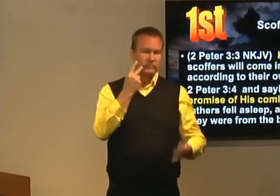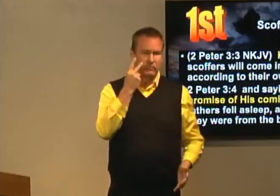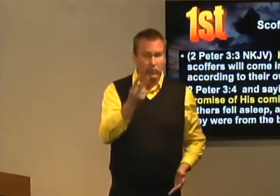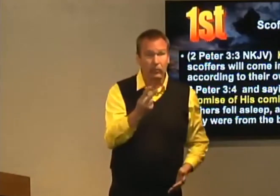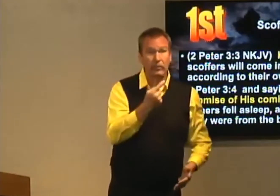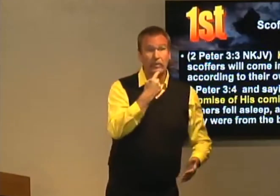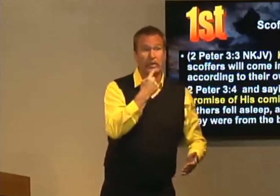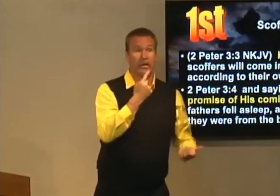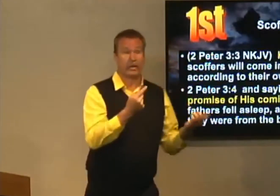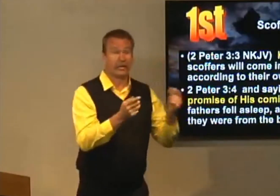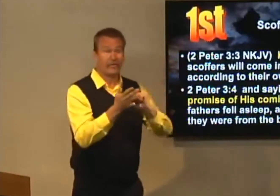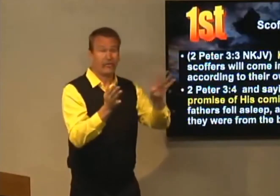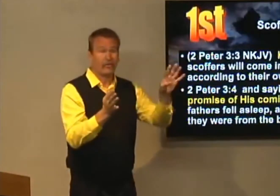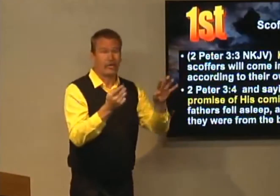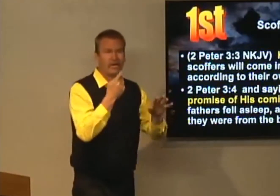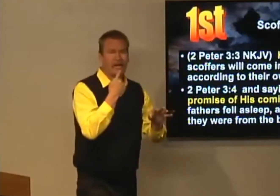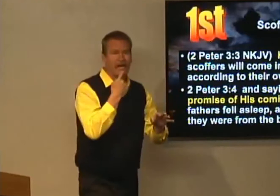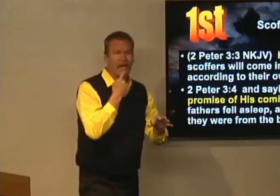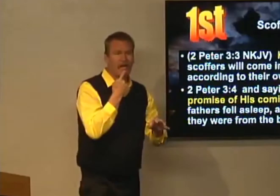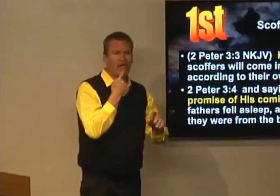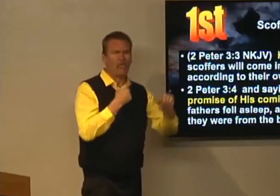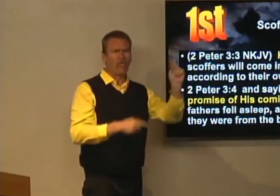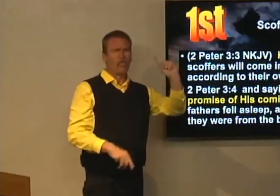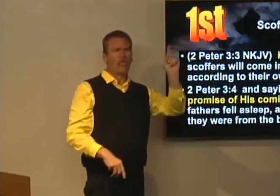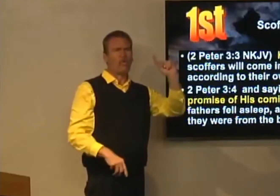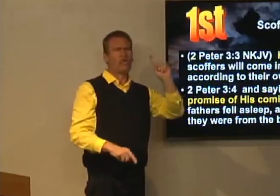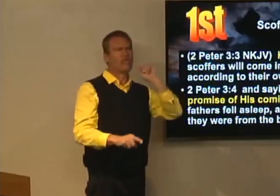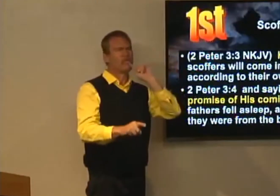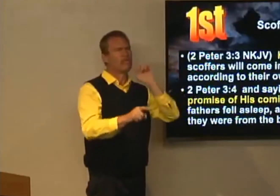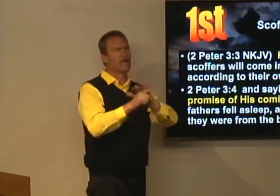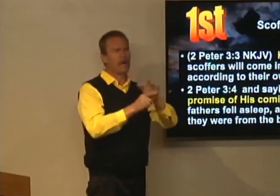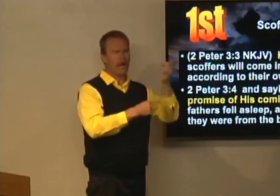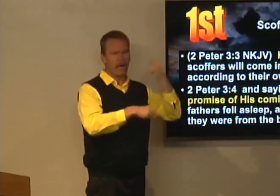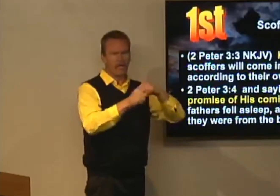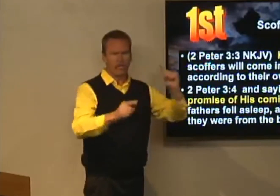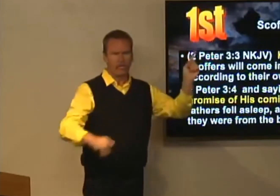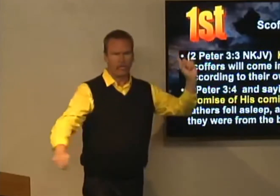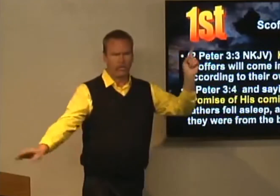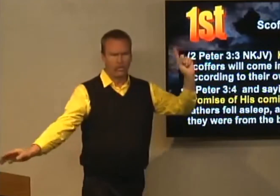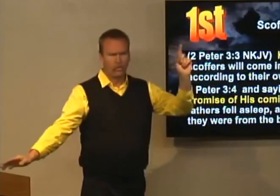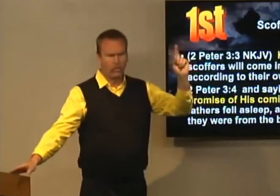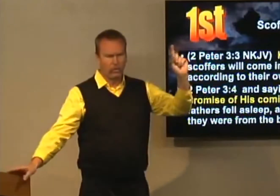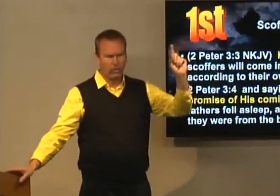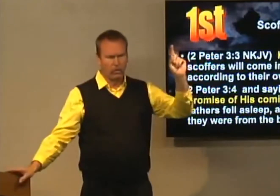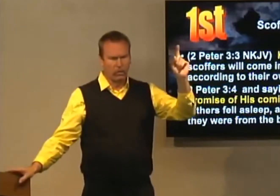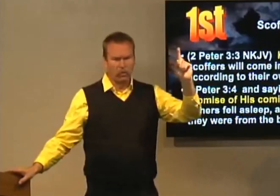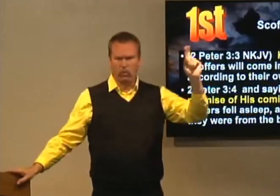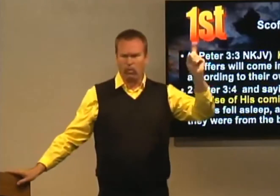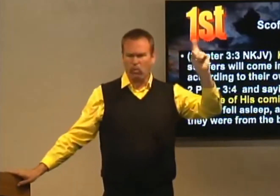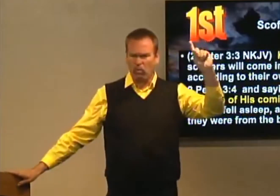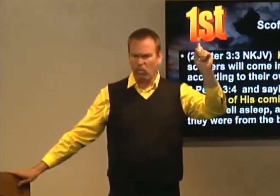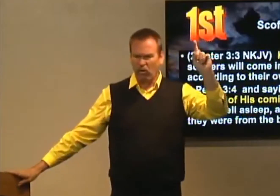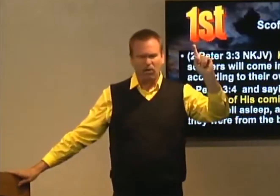there's some emphasis, once again, it says, I'm saying, these scoffers are going to say, where's the promise of his coming? Where is